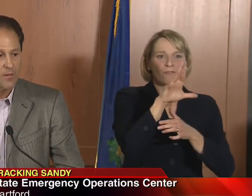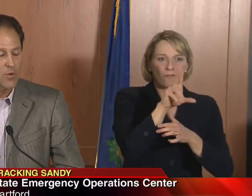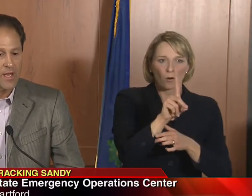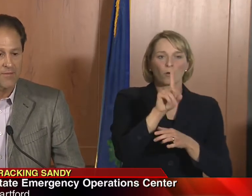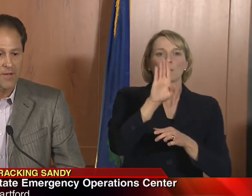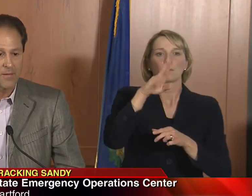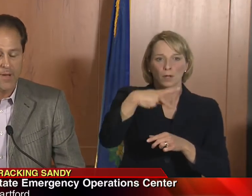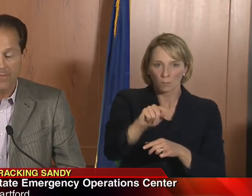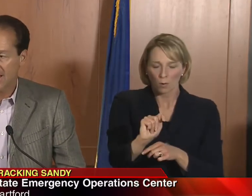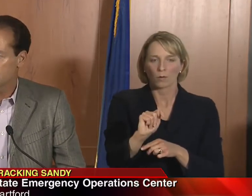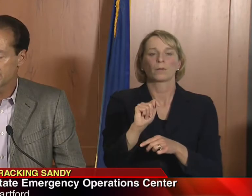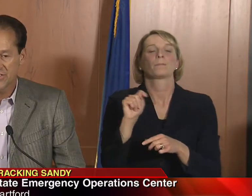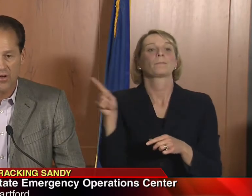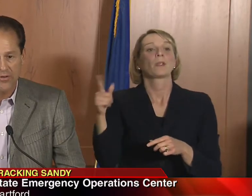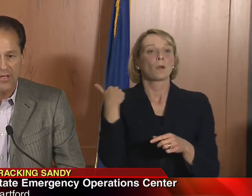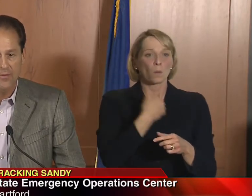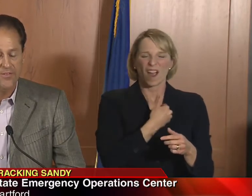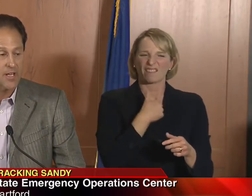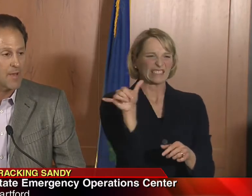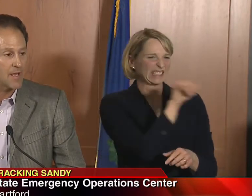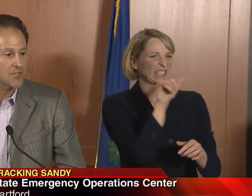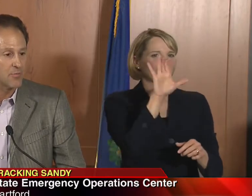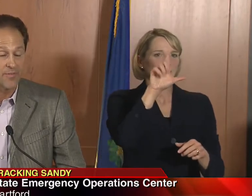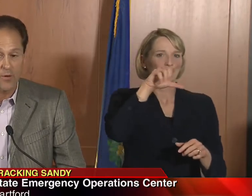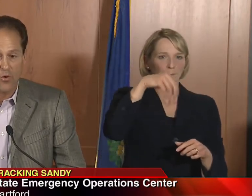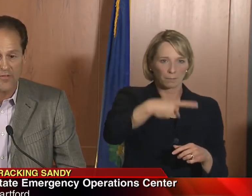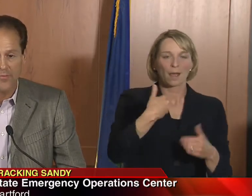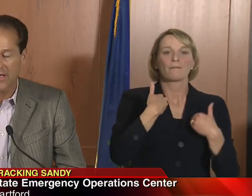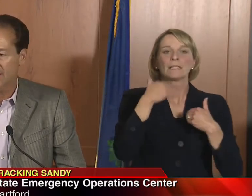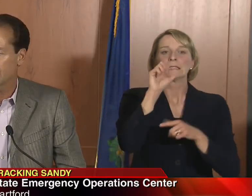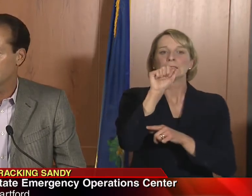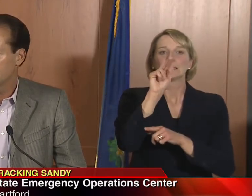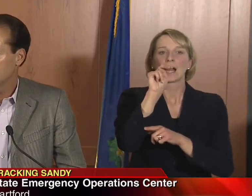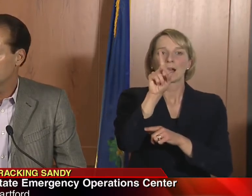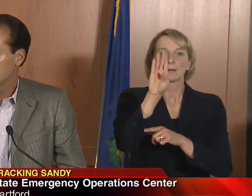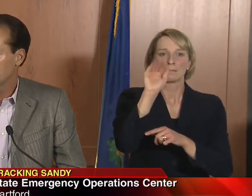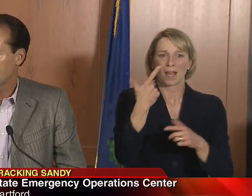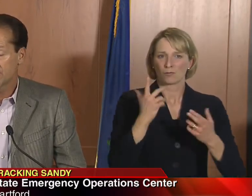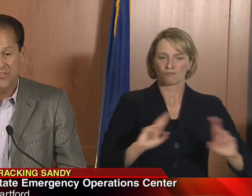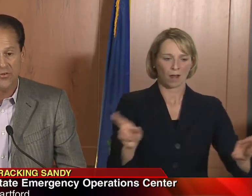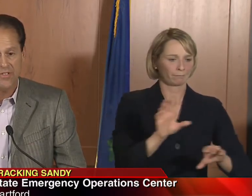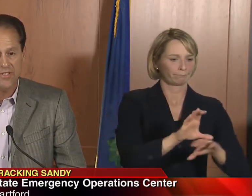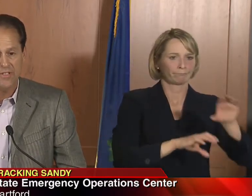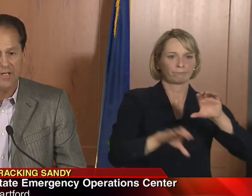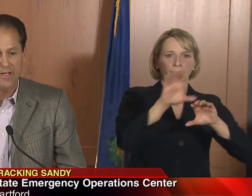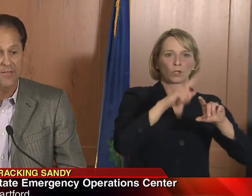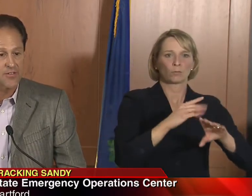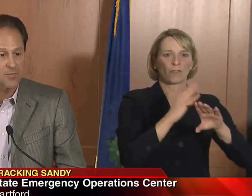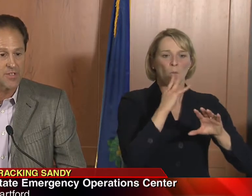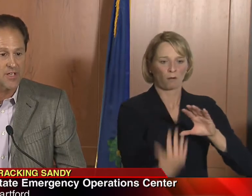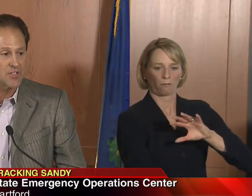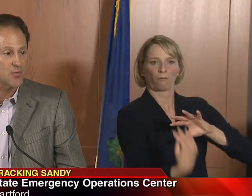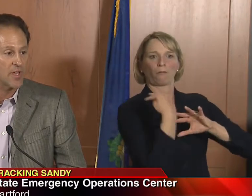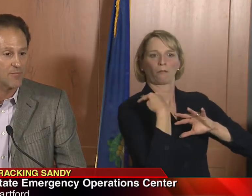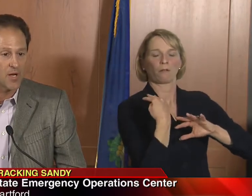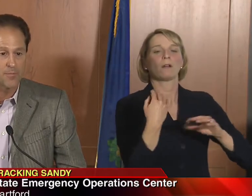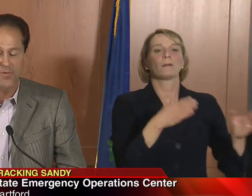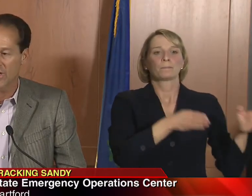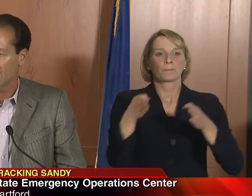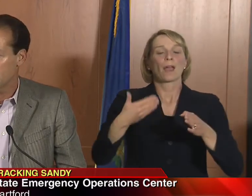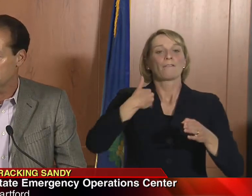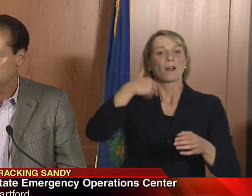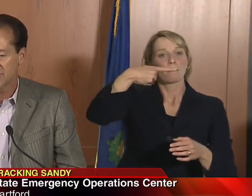similar. We have a bagging procedure all done, sandbags to prevent water from getting in. We will have resources in the substations. We